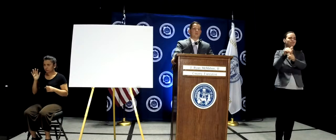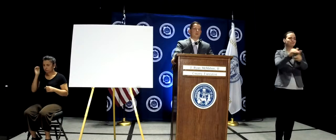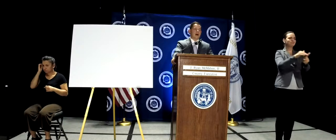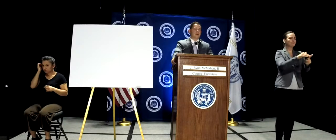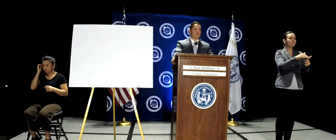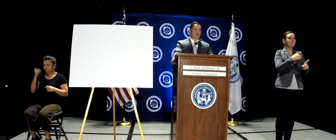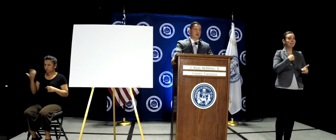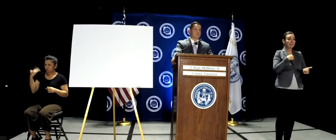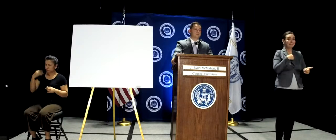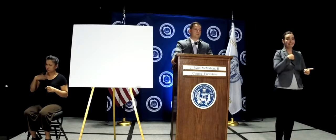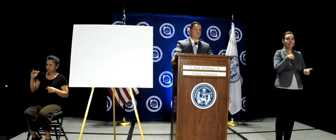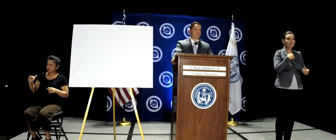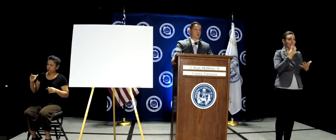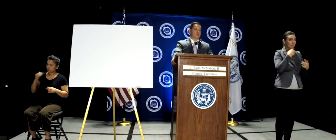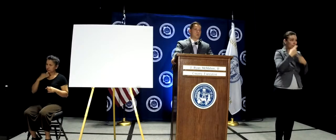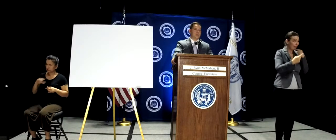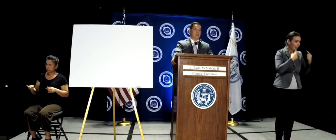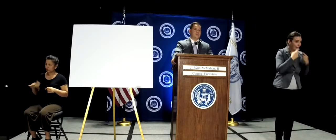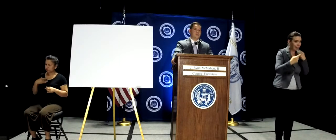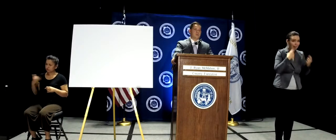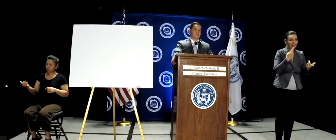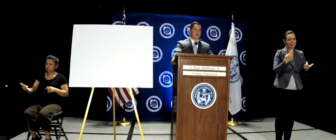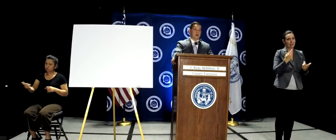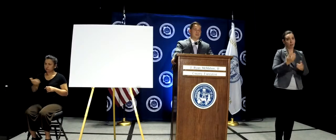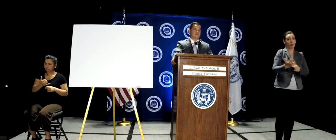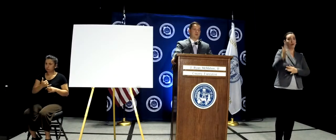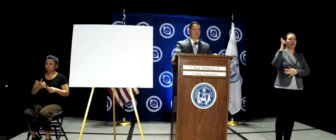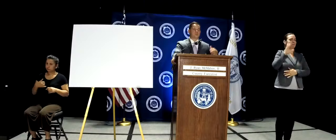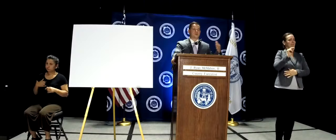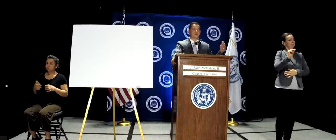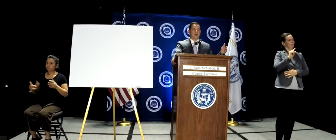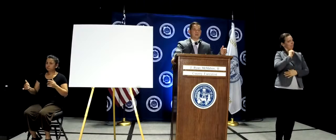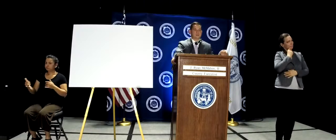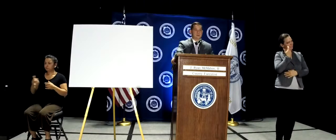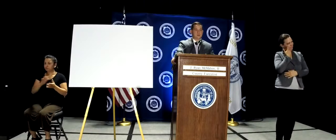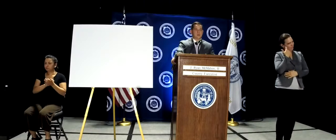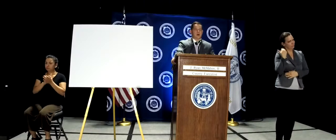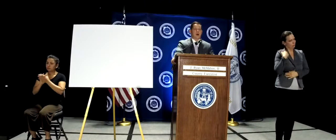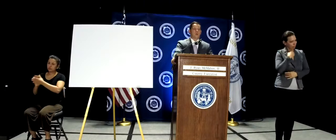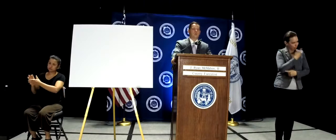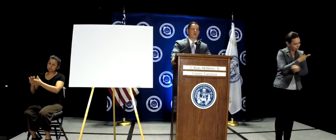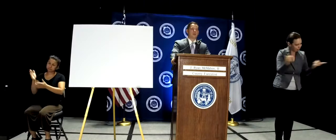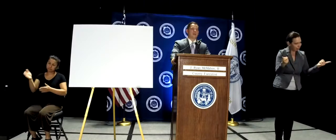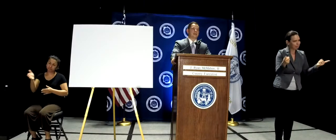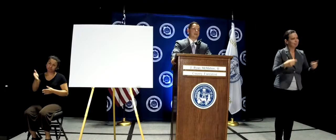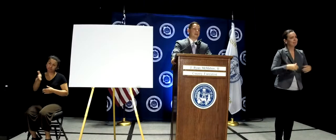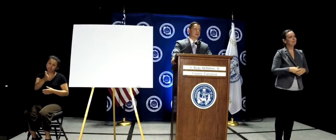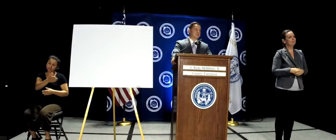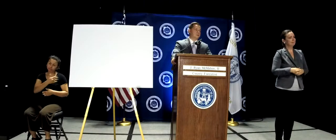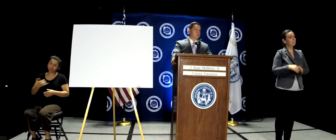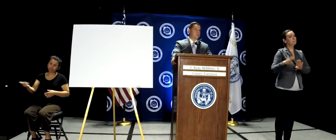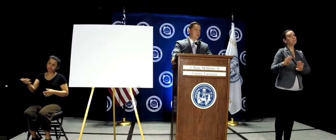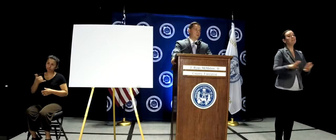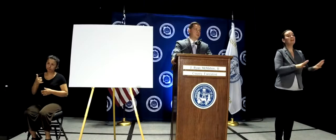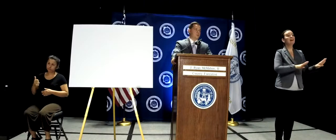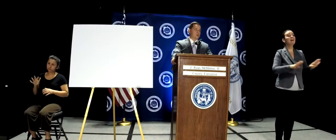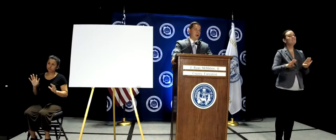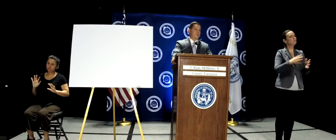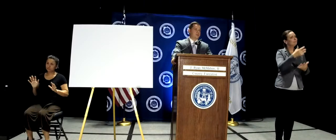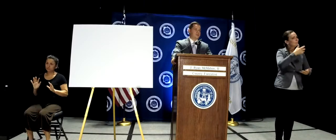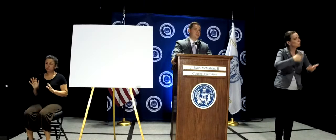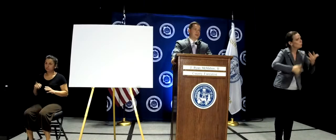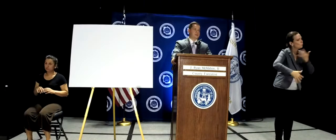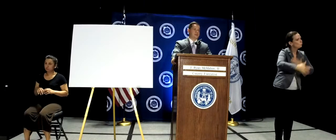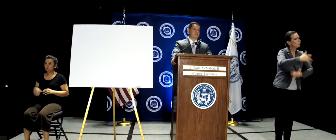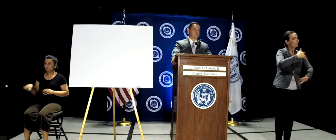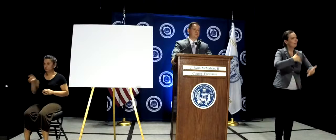a lot of social behavior, different friends, different groups of friends. We really need people in these